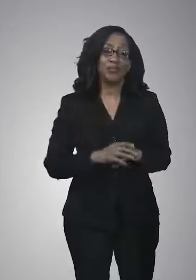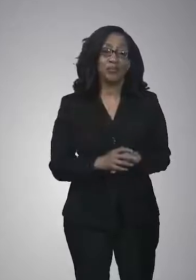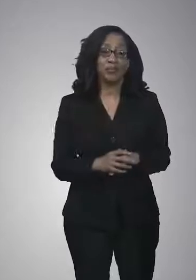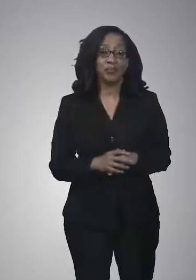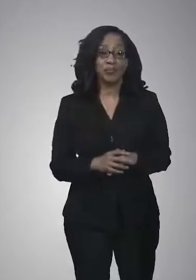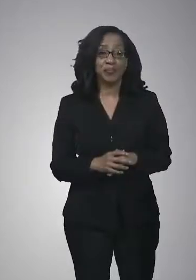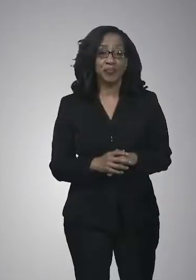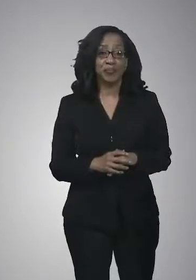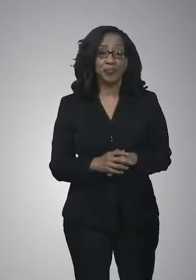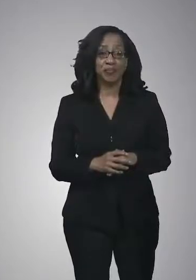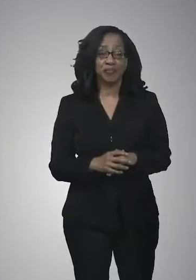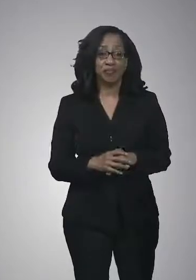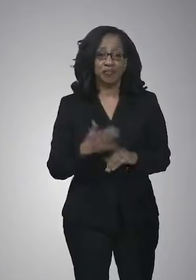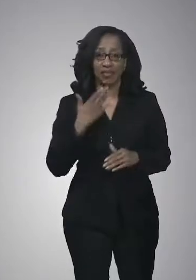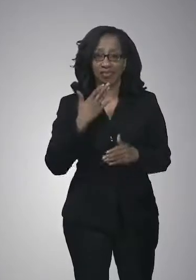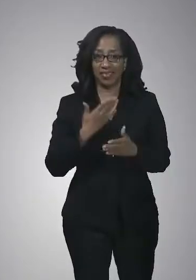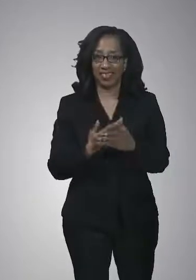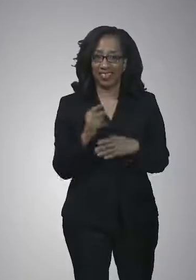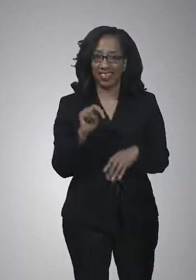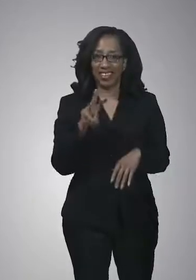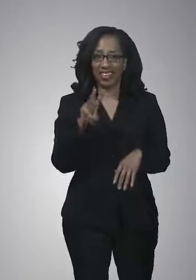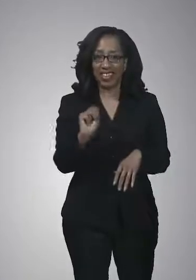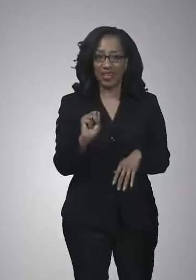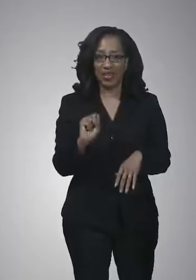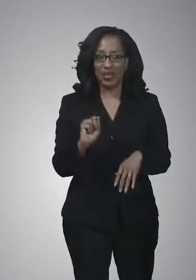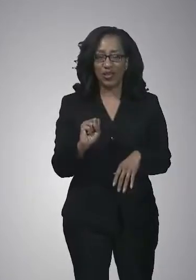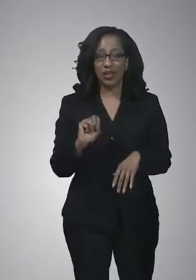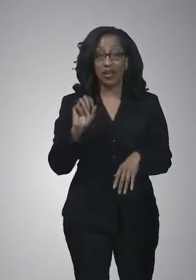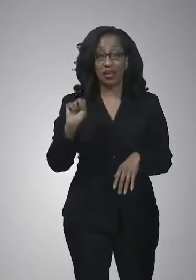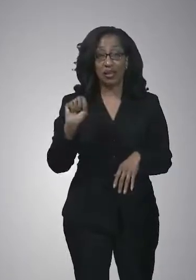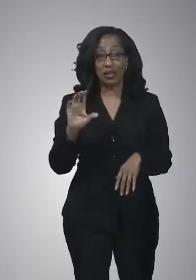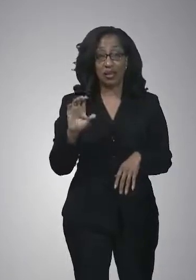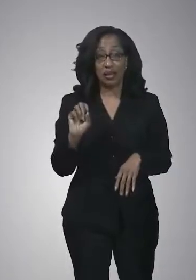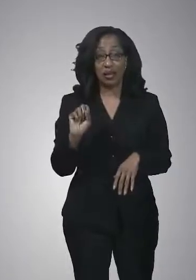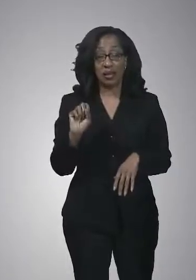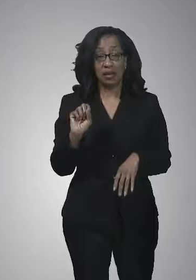is that Shelby County Health Department has been in constant